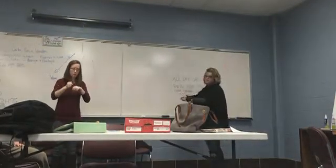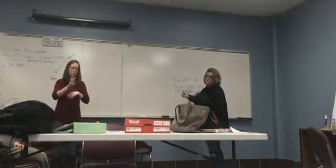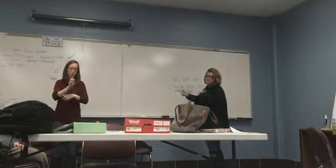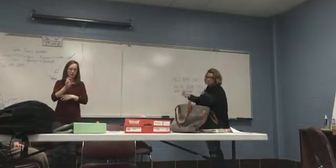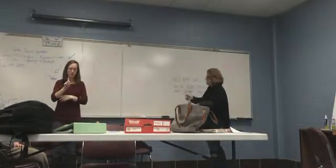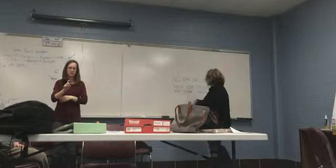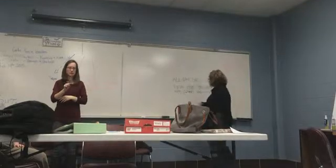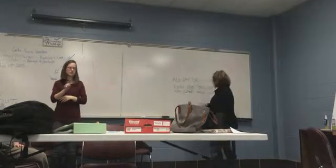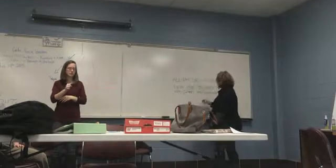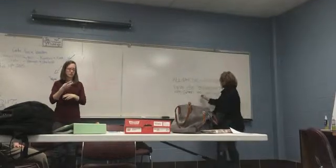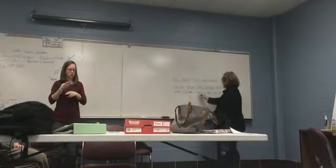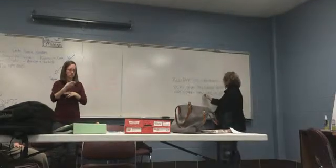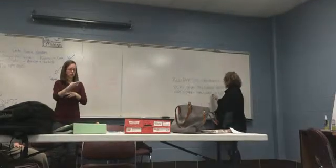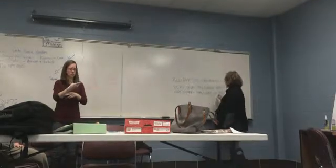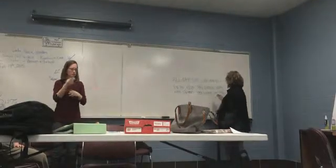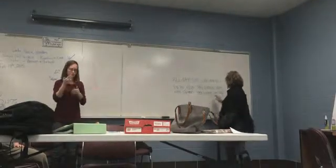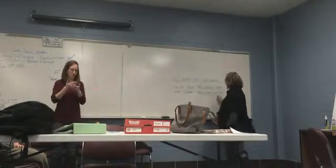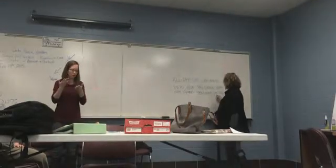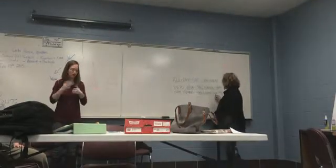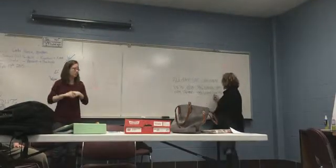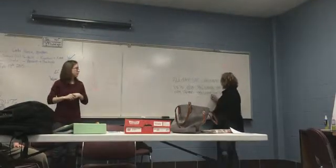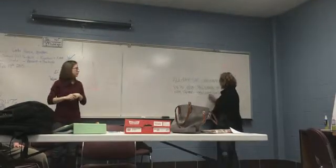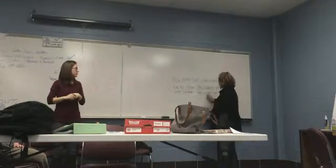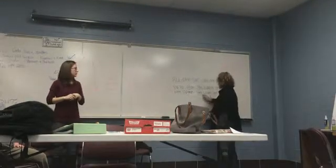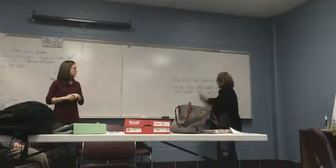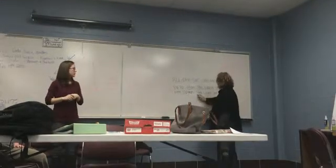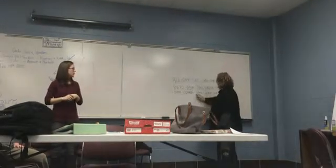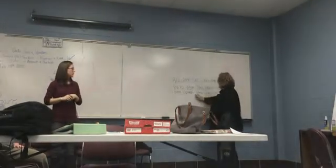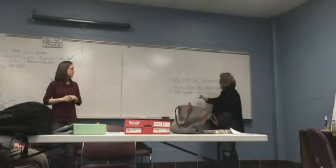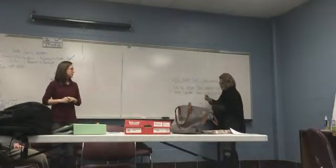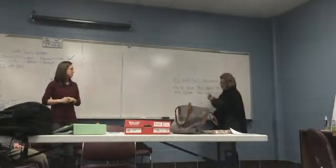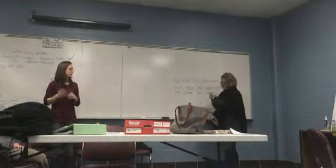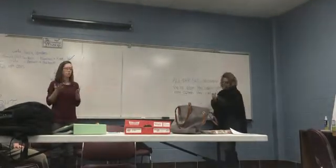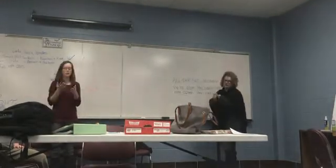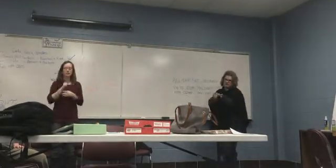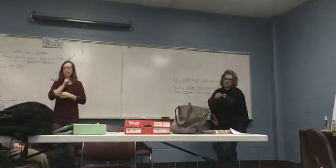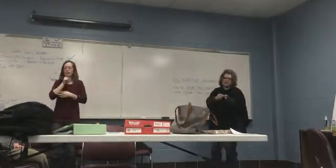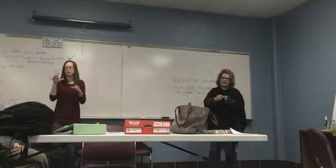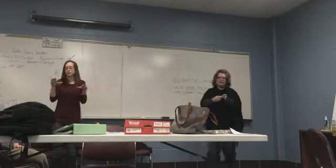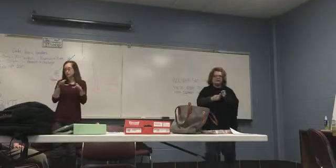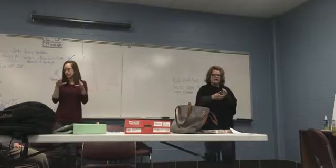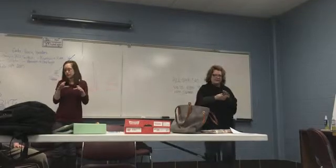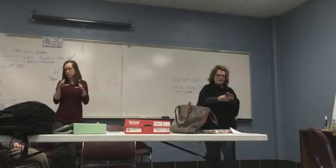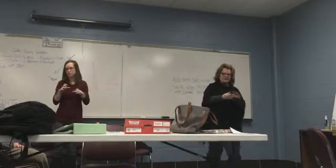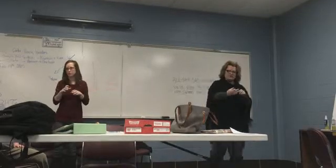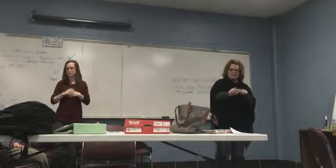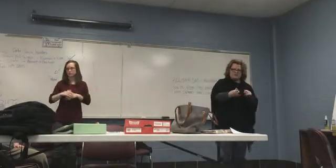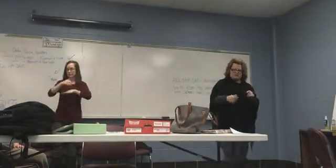trimmed something. Oh, no, not that, sorry. So what did he actually do? What would be our English interpretation of